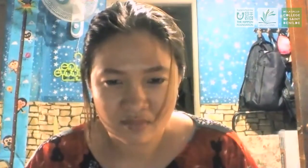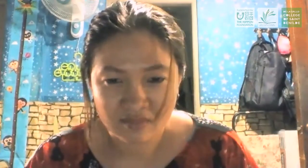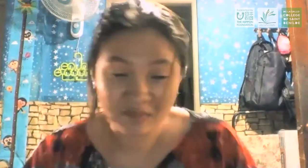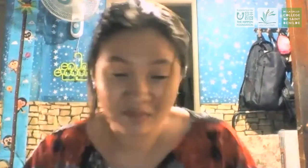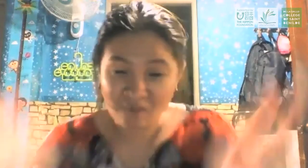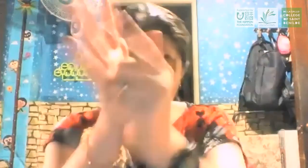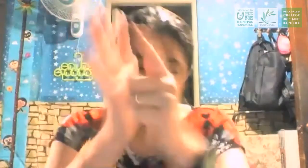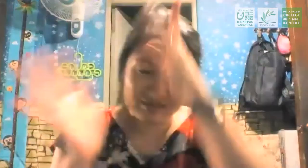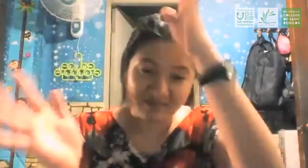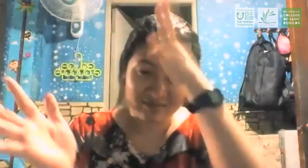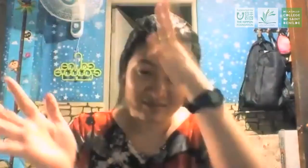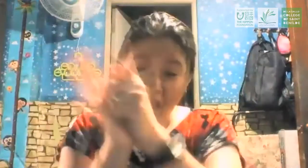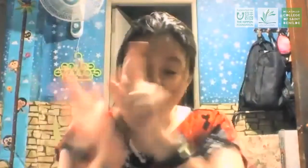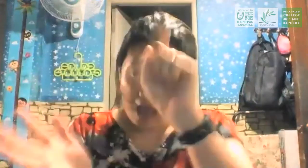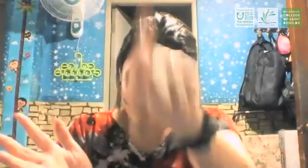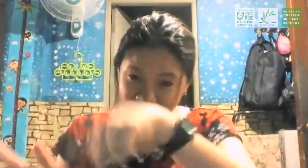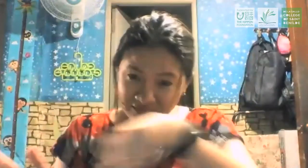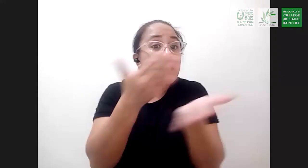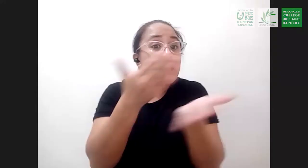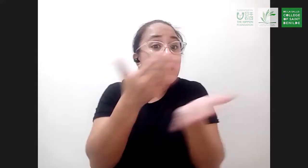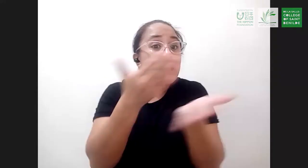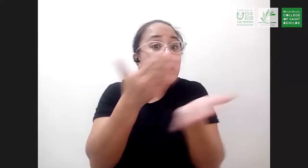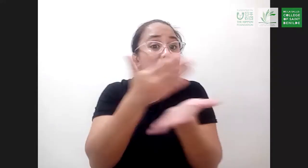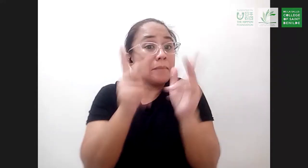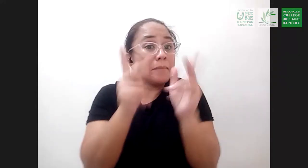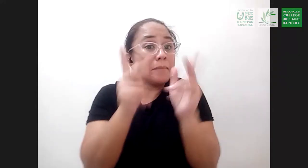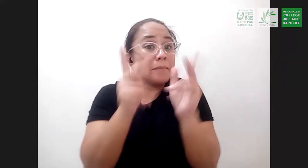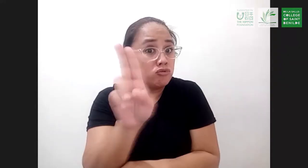maybe some people use it, but I think